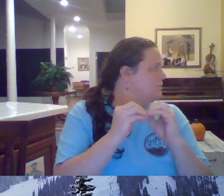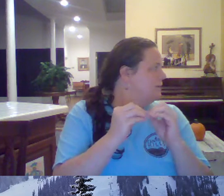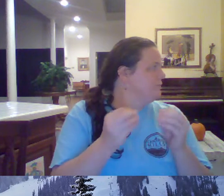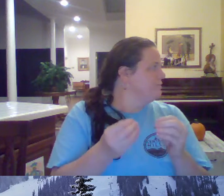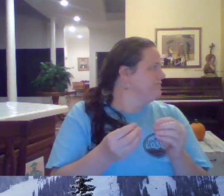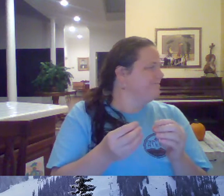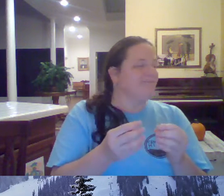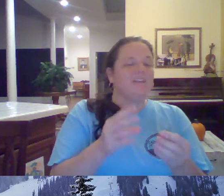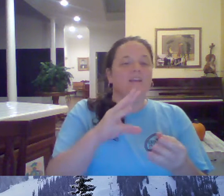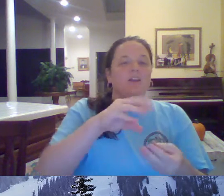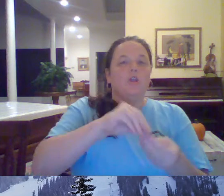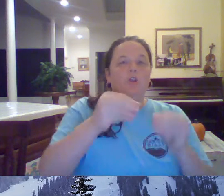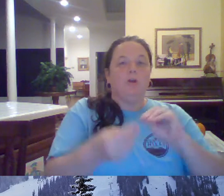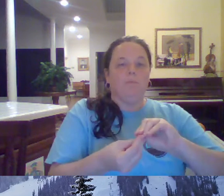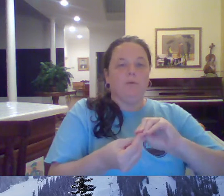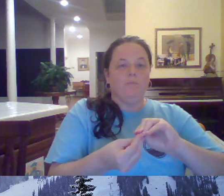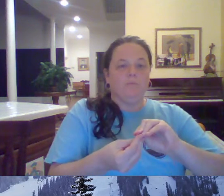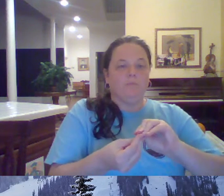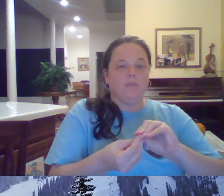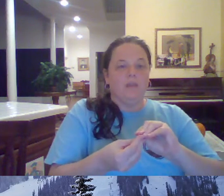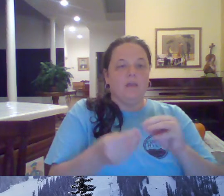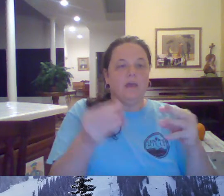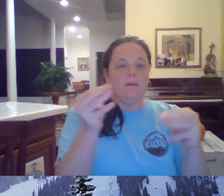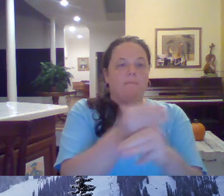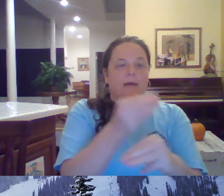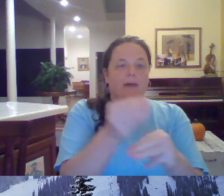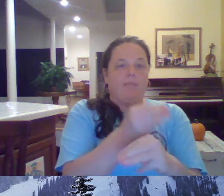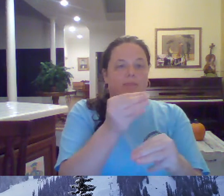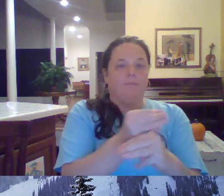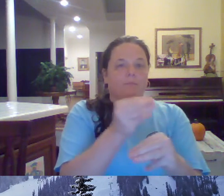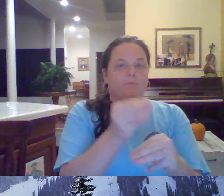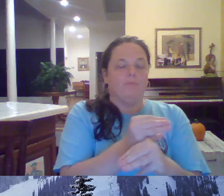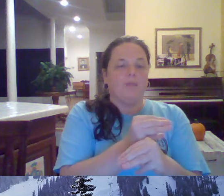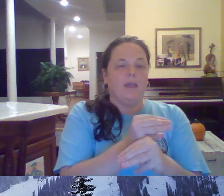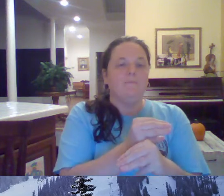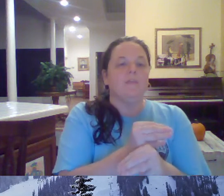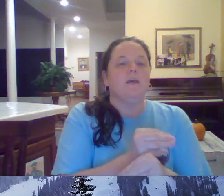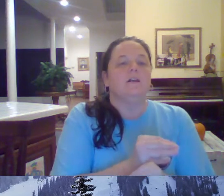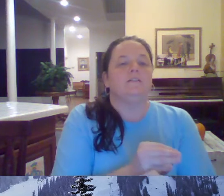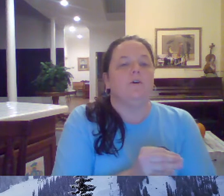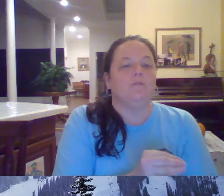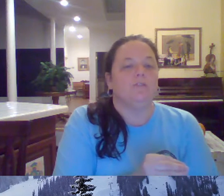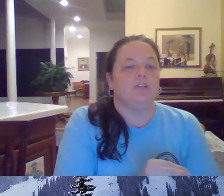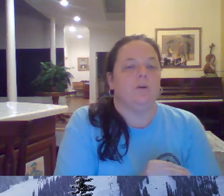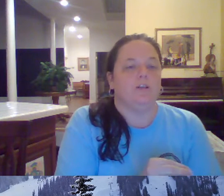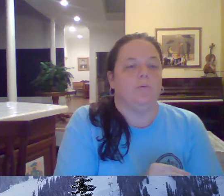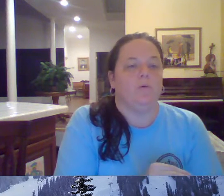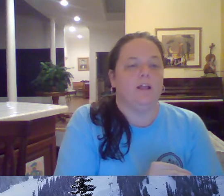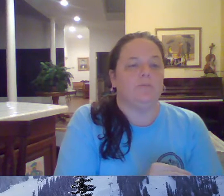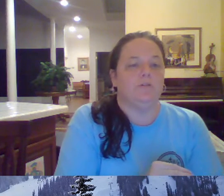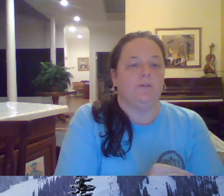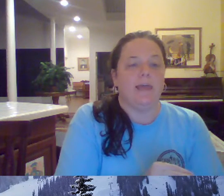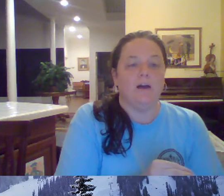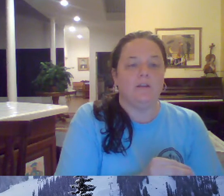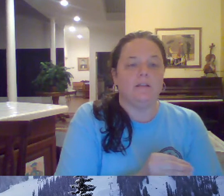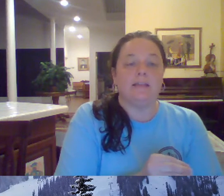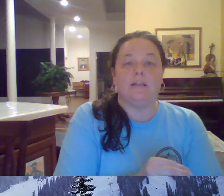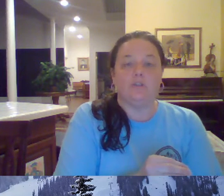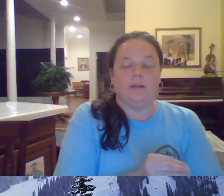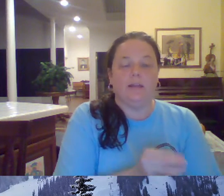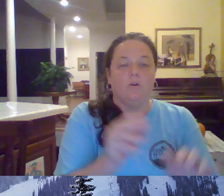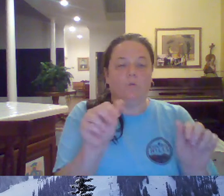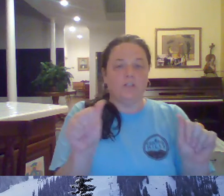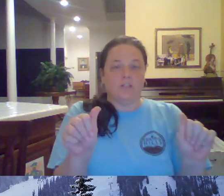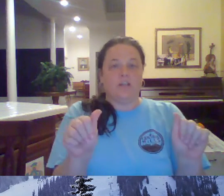What is this one? Number. Math. Okay. So, to do Algebra 1, Algebra 2, and Calculus